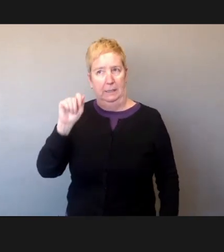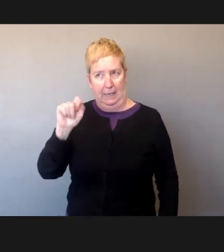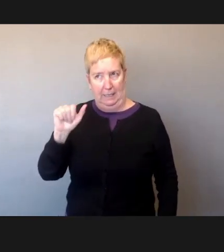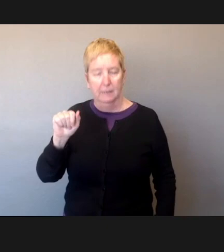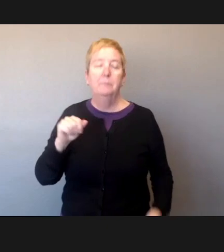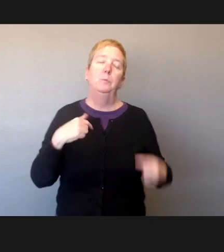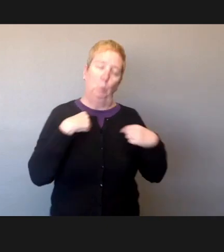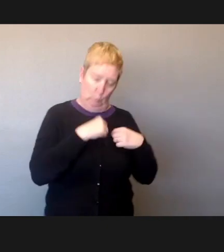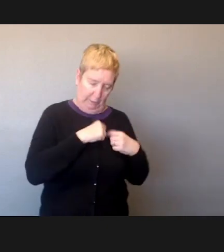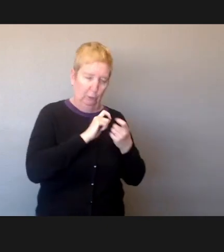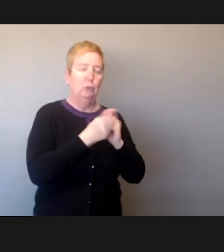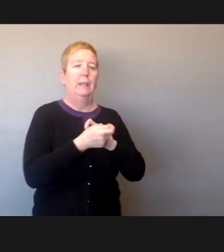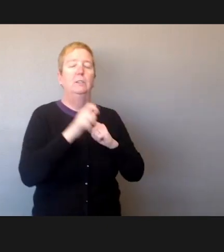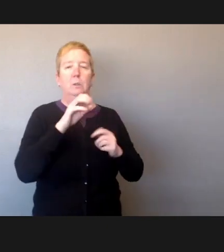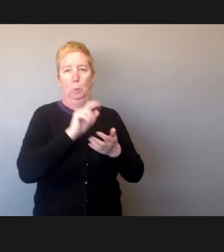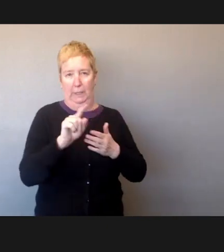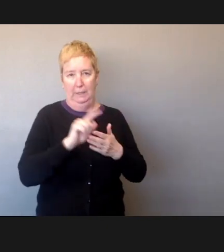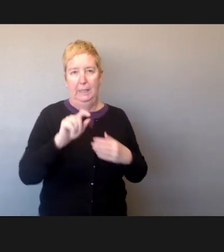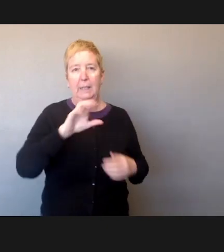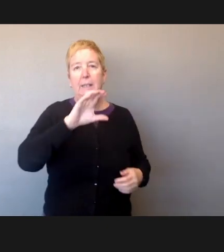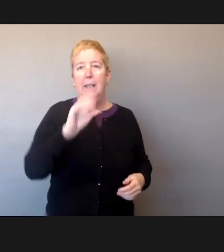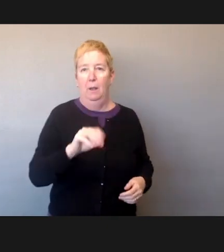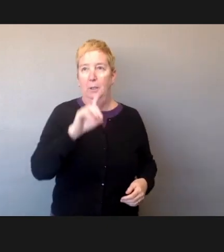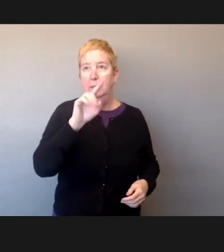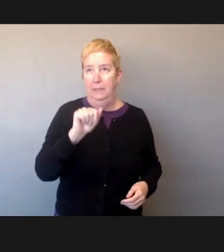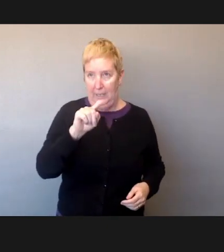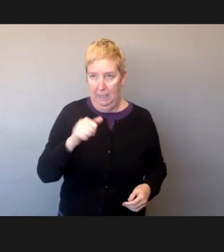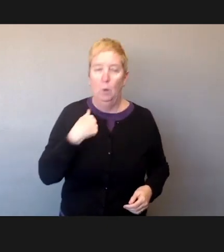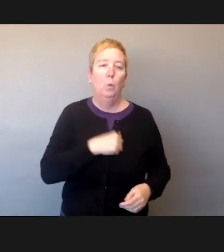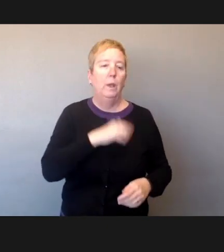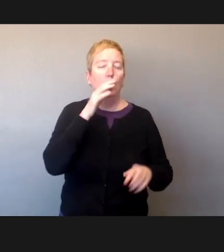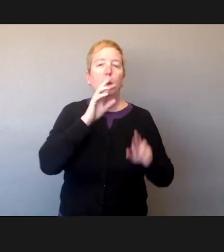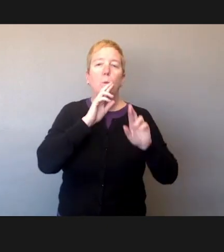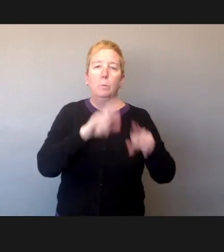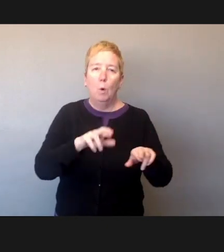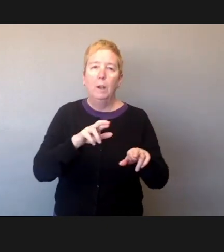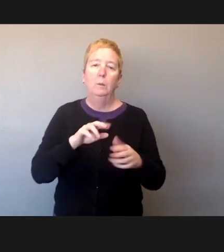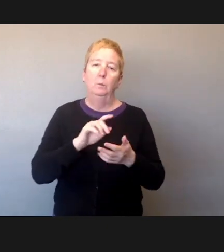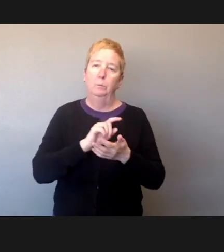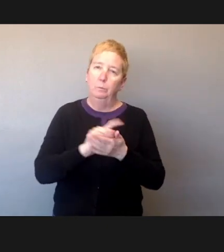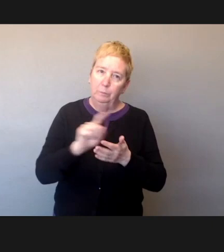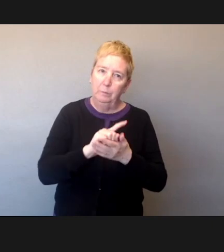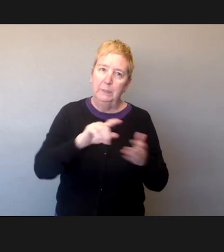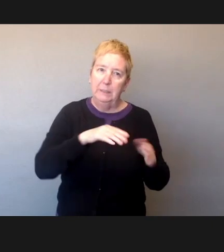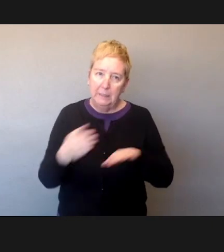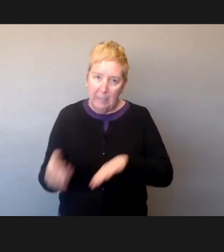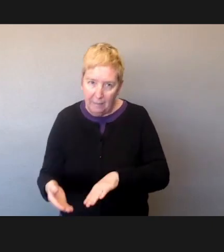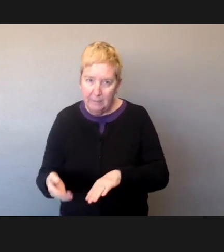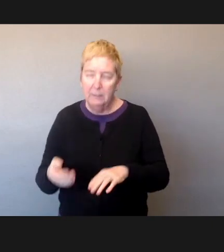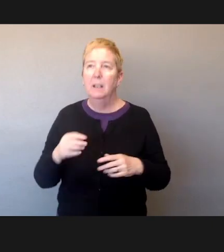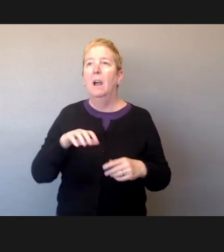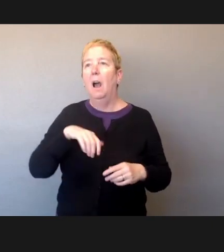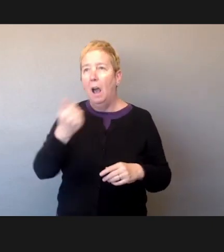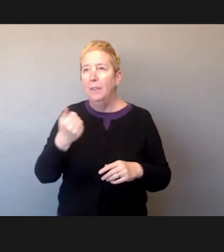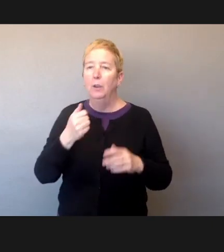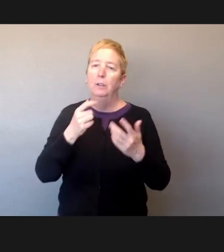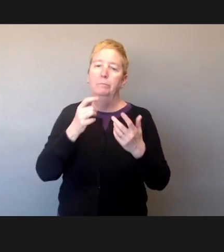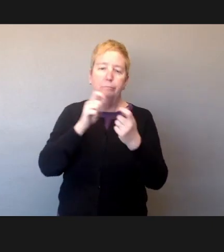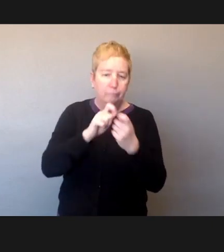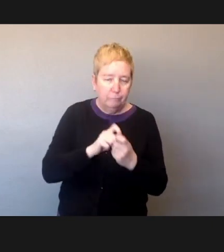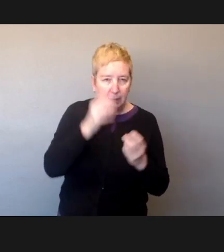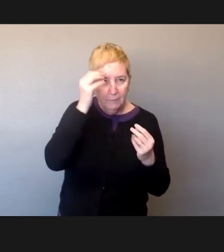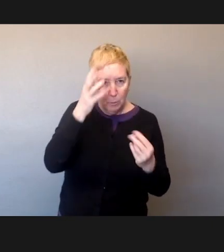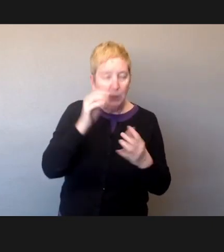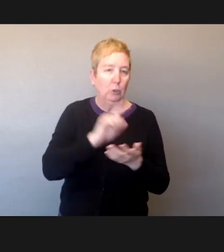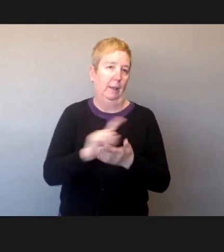to weekly county data. DOH is moving to reporting deaths and a lot of the other details on a weekly basis. And then there's one